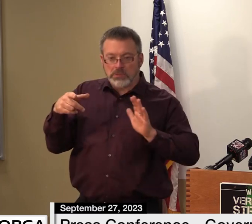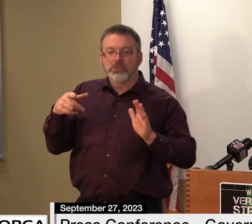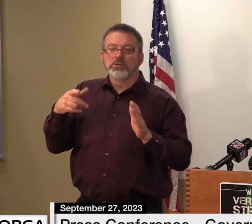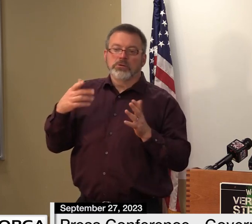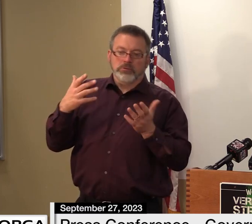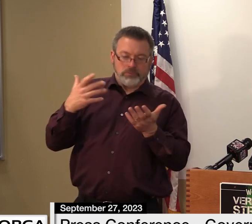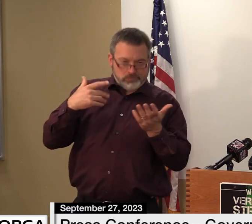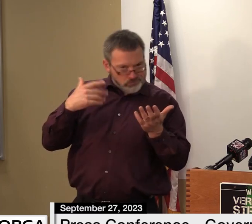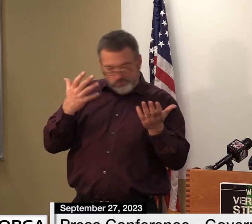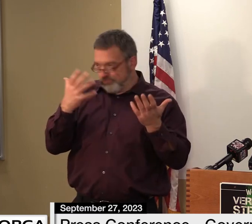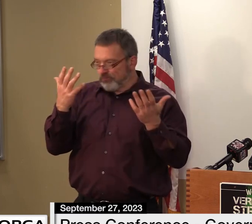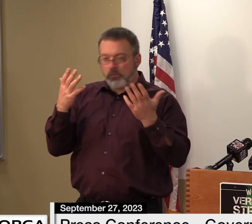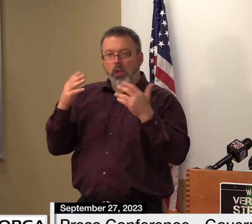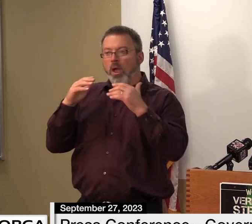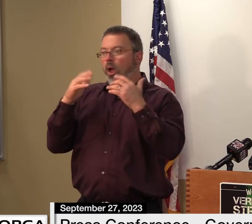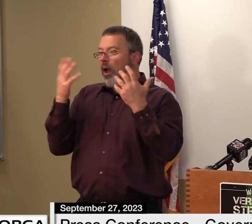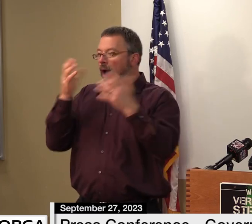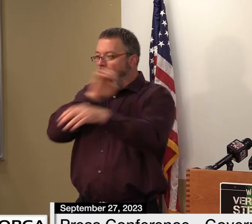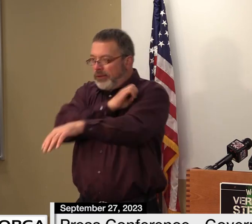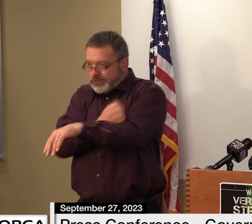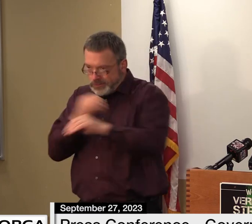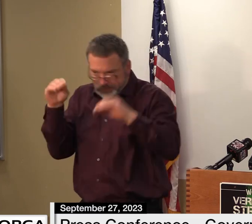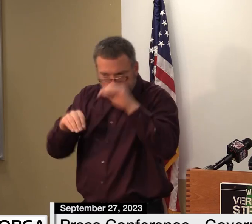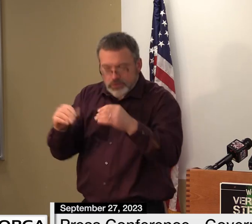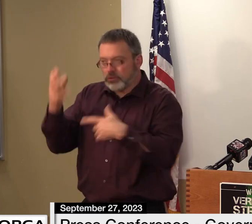able to best support you.